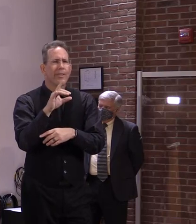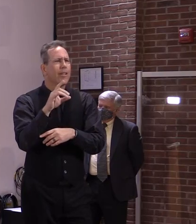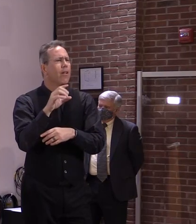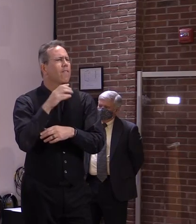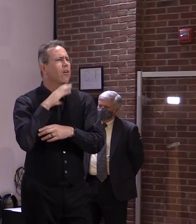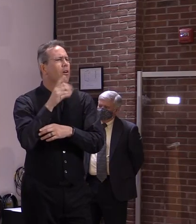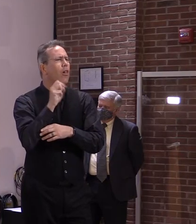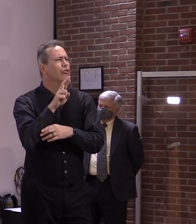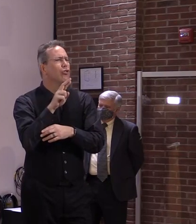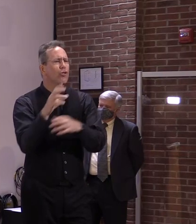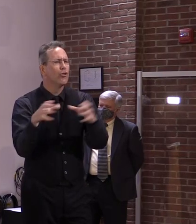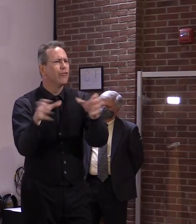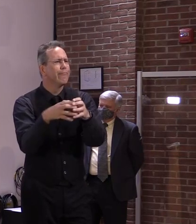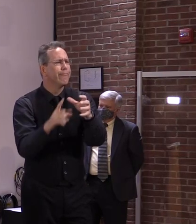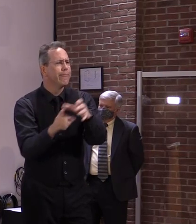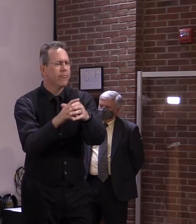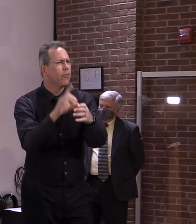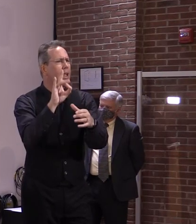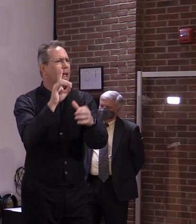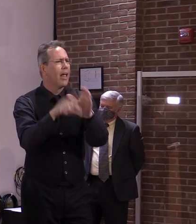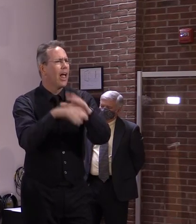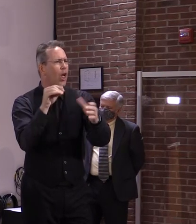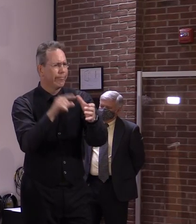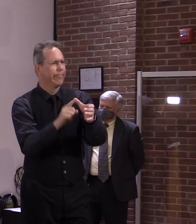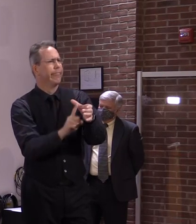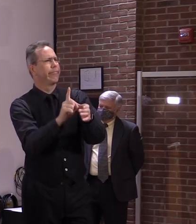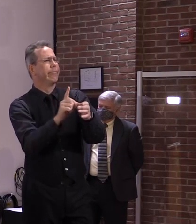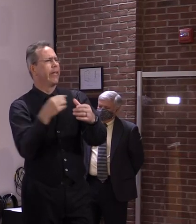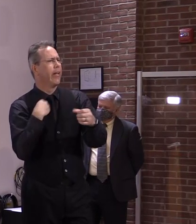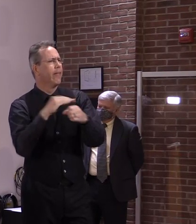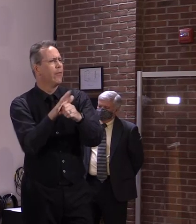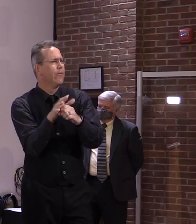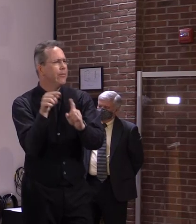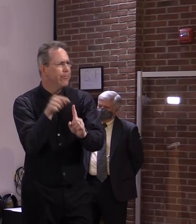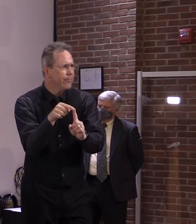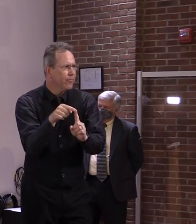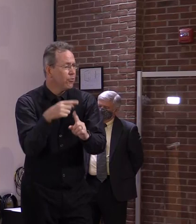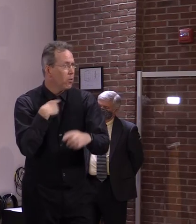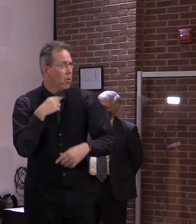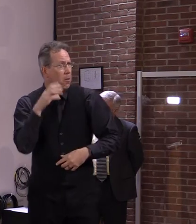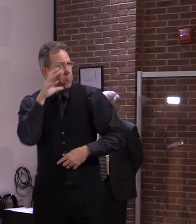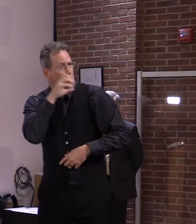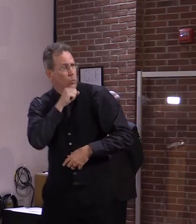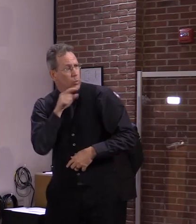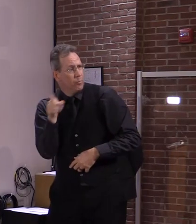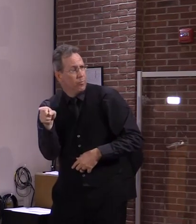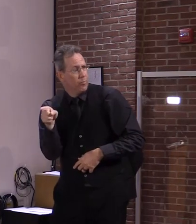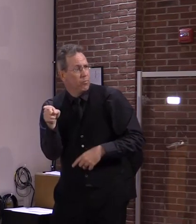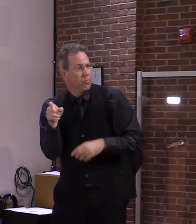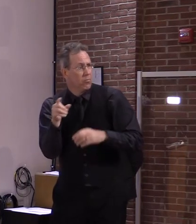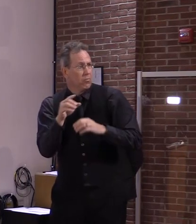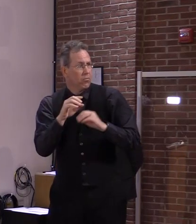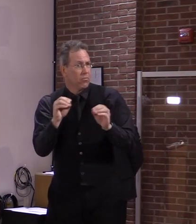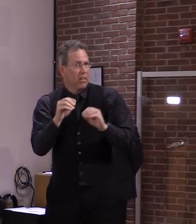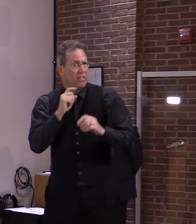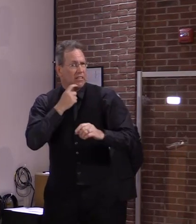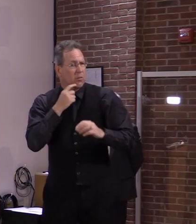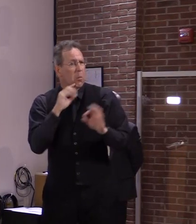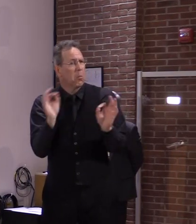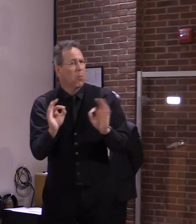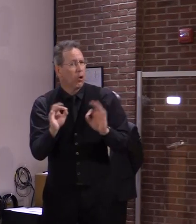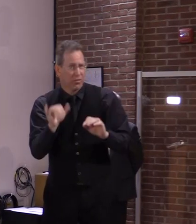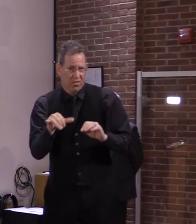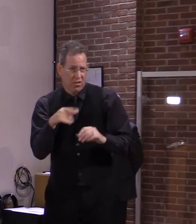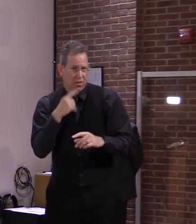because none of the people involved had severe or actually any symptoms in some cases,